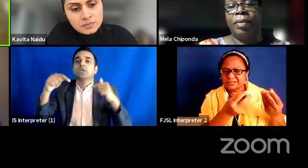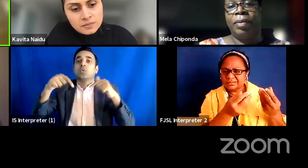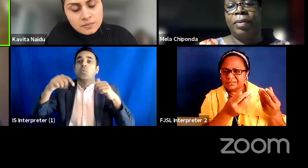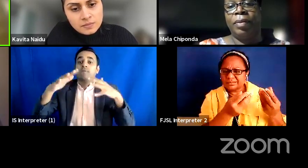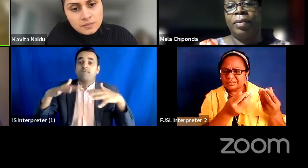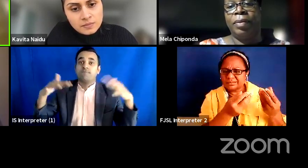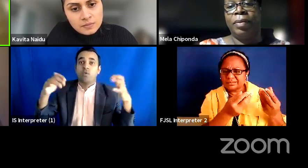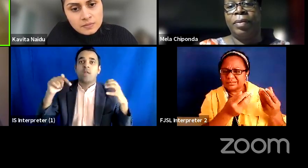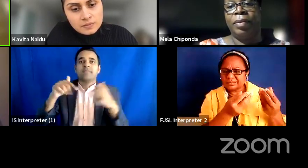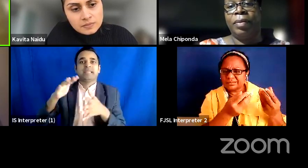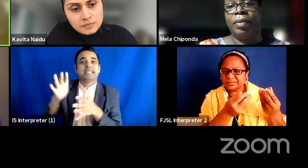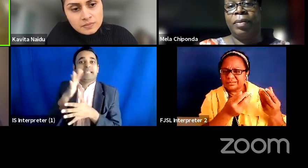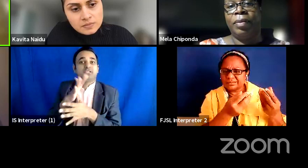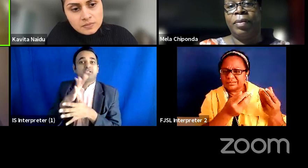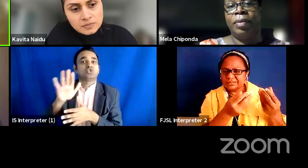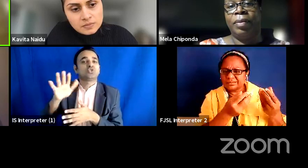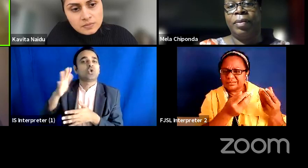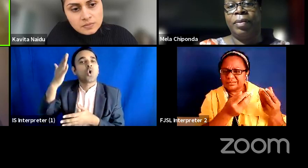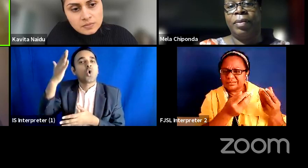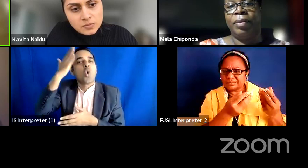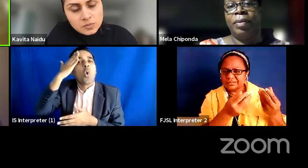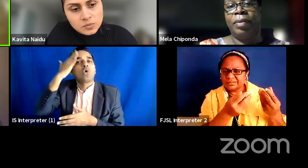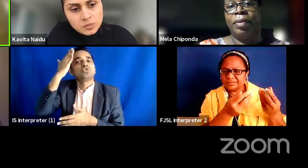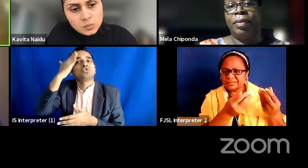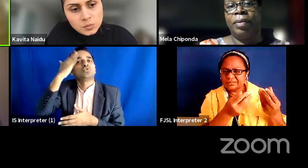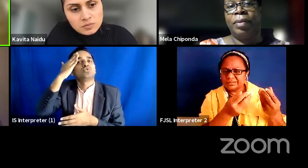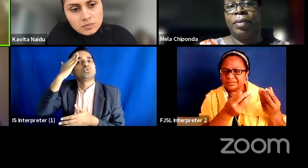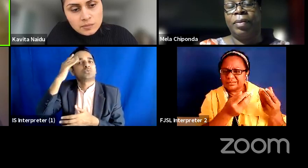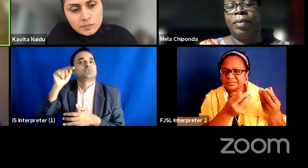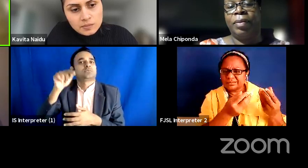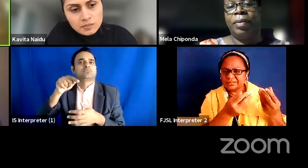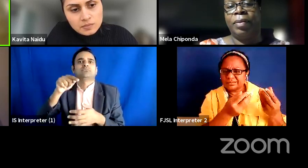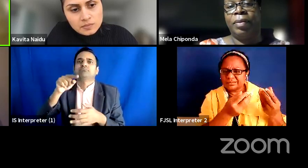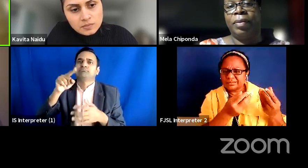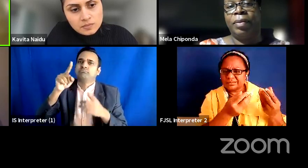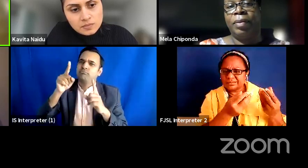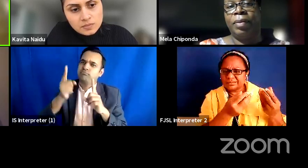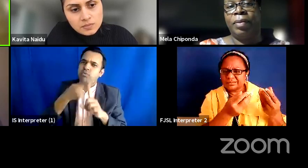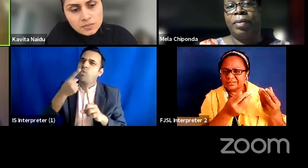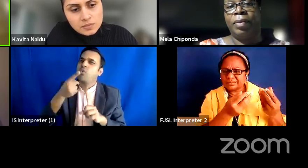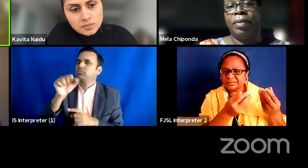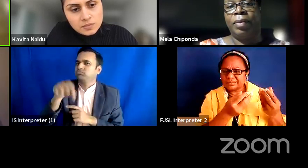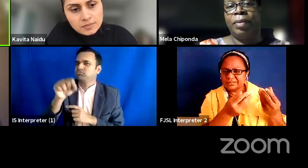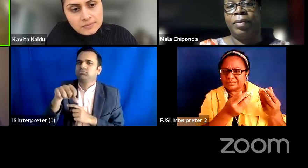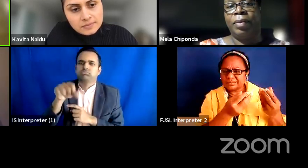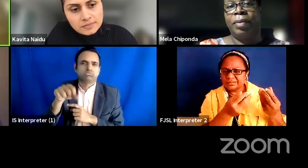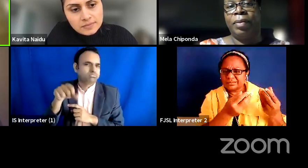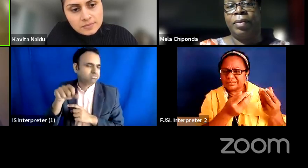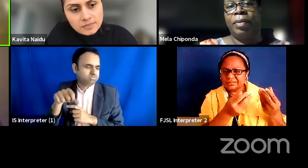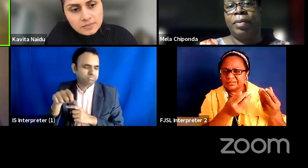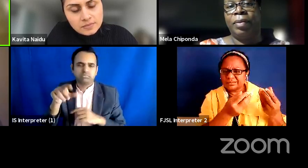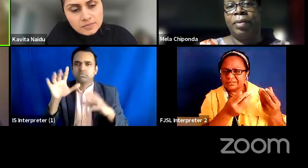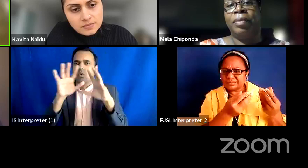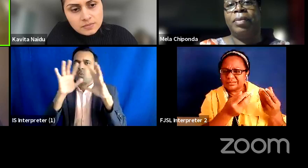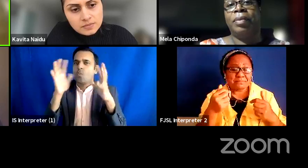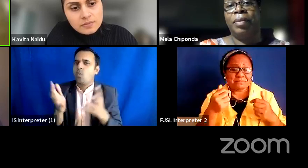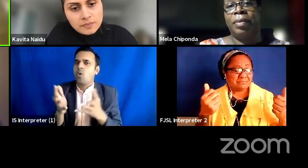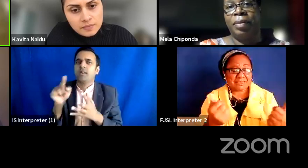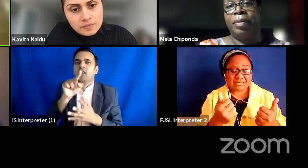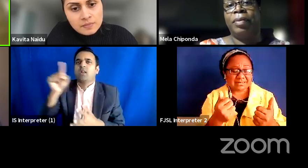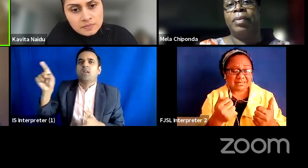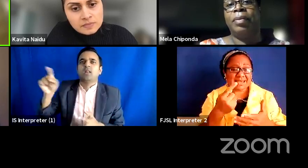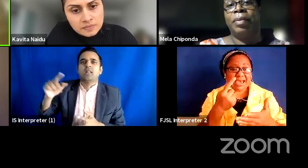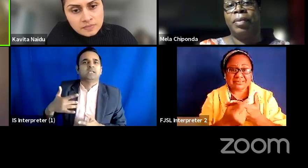and created, and a lot of this happens very insidiously. It happens as though it is the only way,